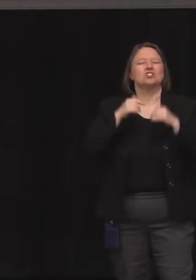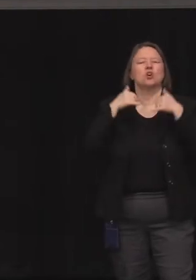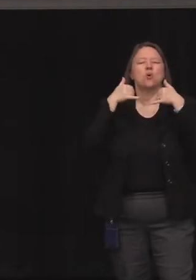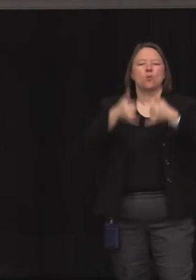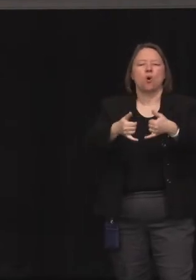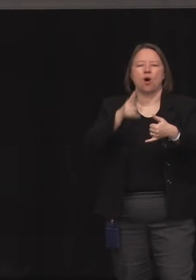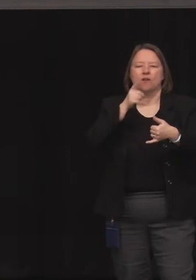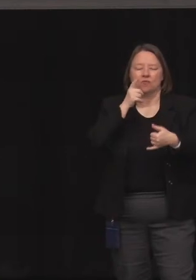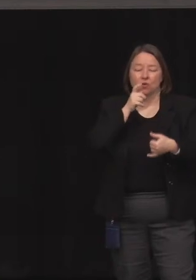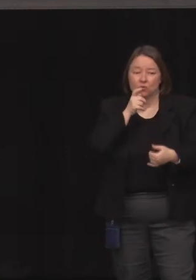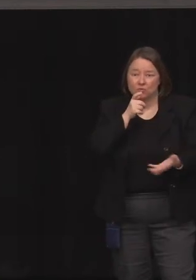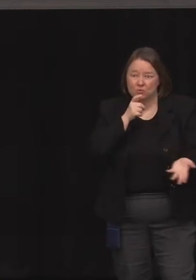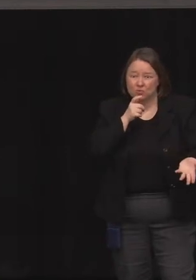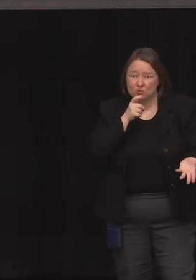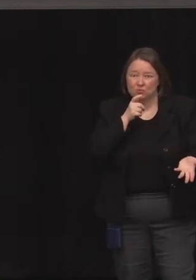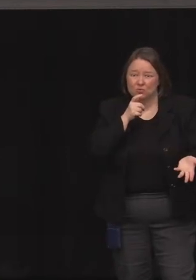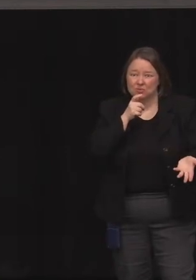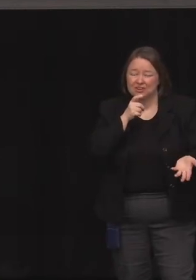award goes to